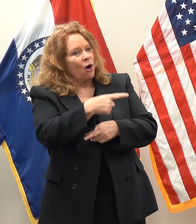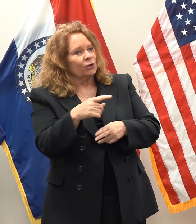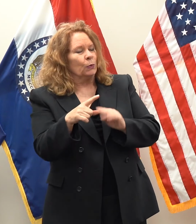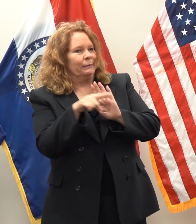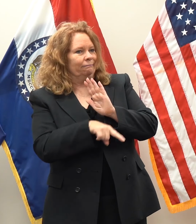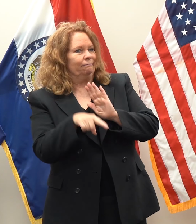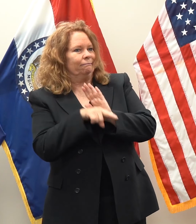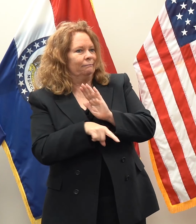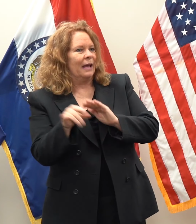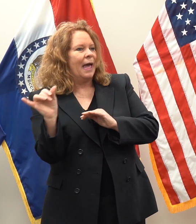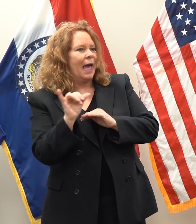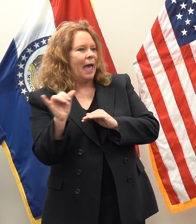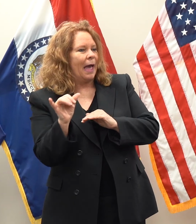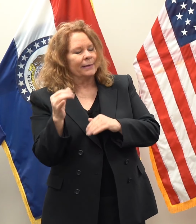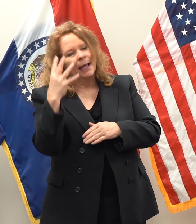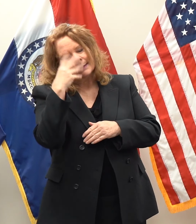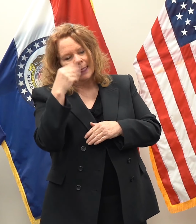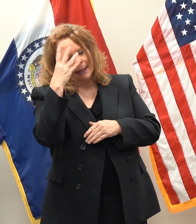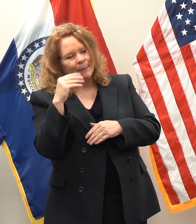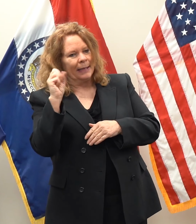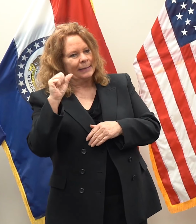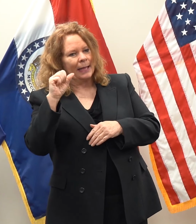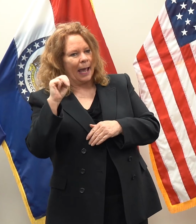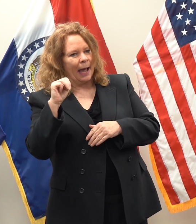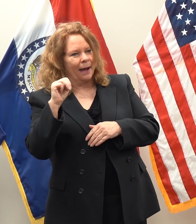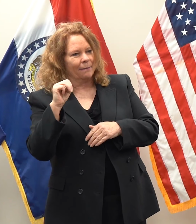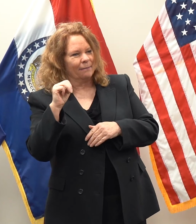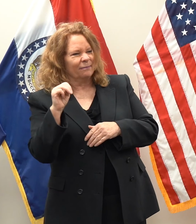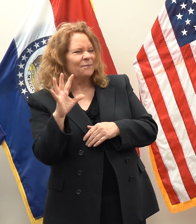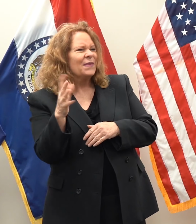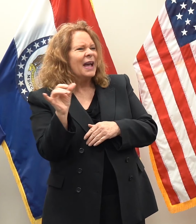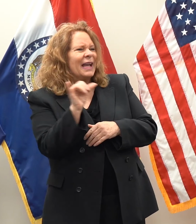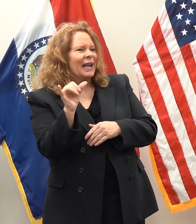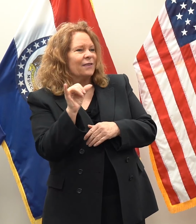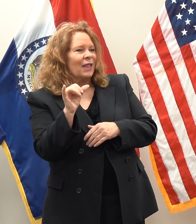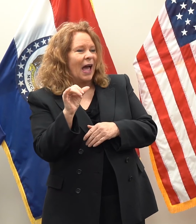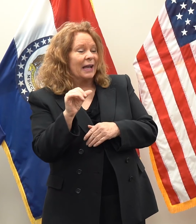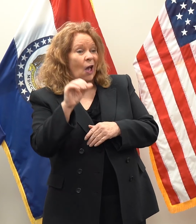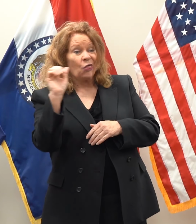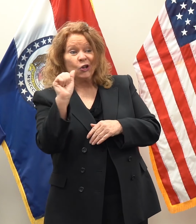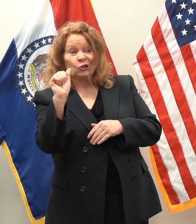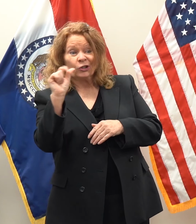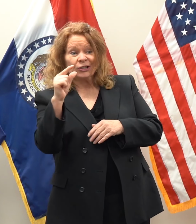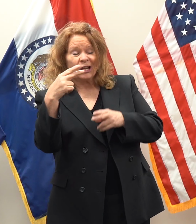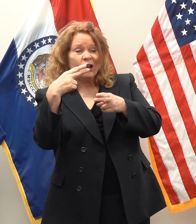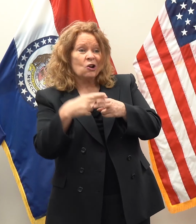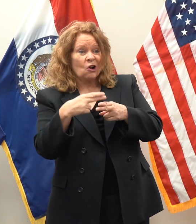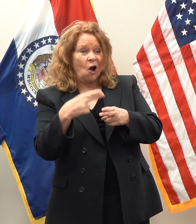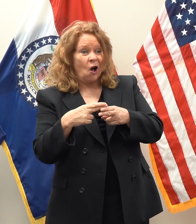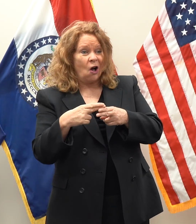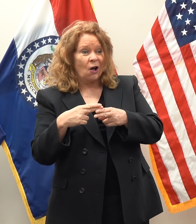a negative manner as Sleepy Sam, sort of like the Attorney General refers to the